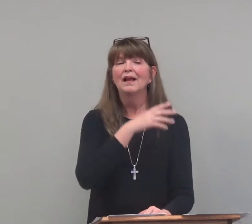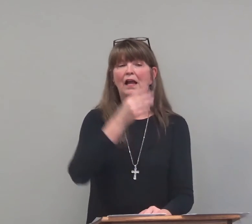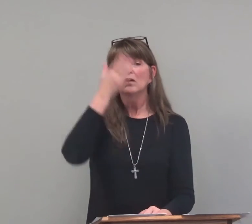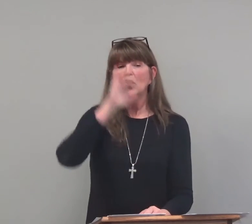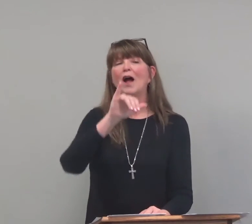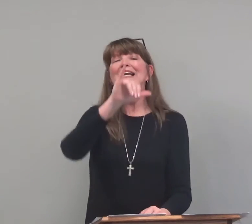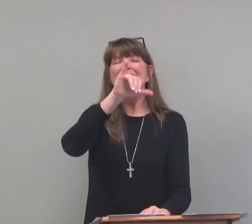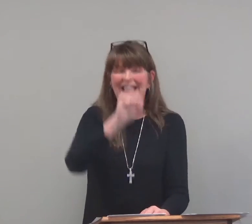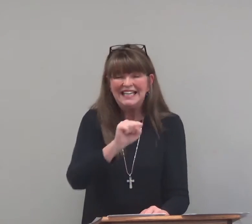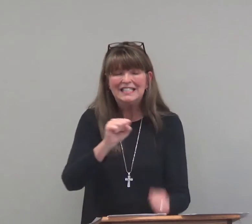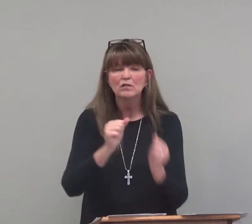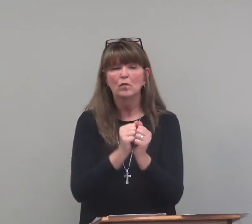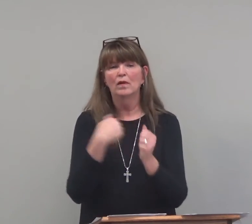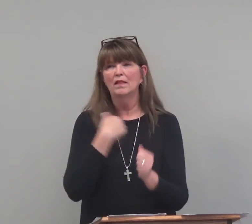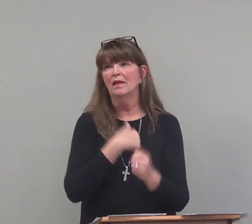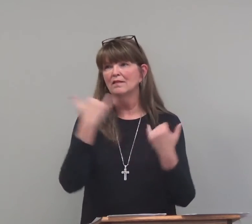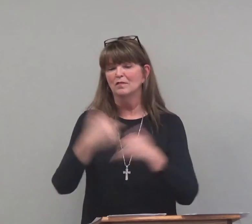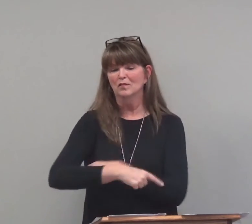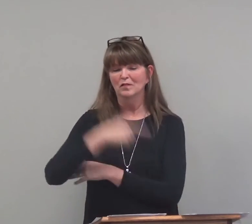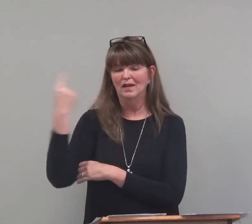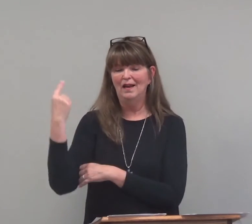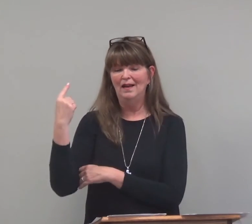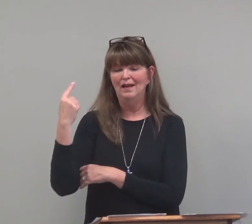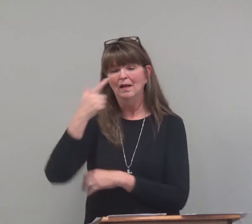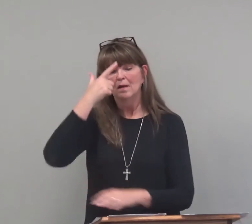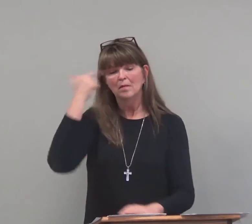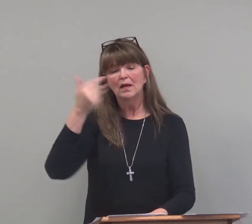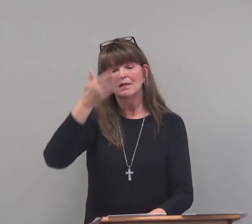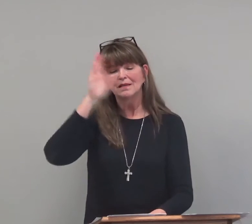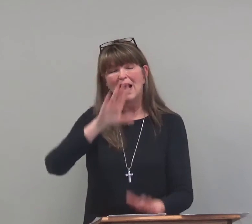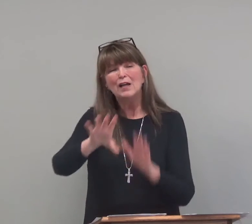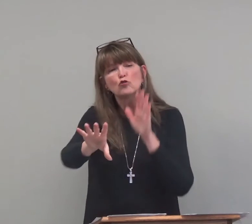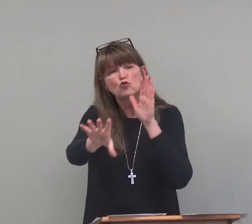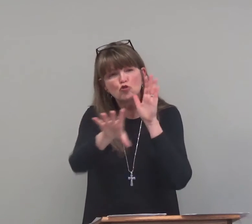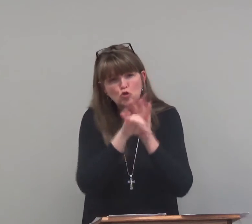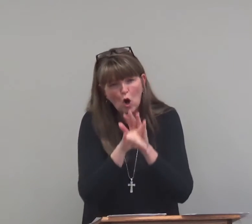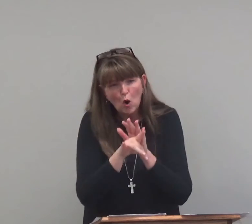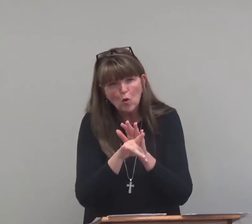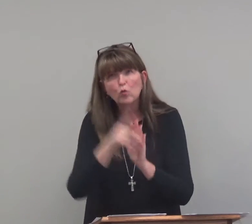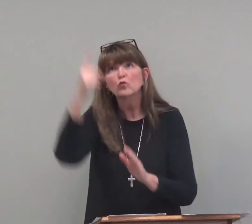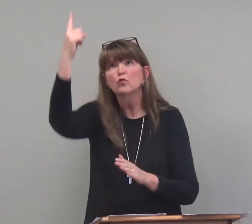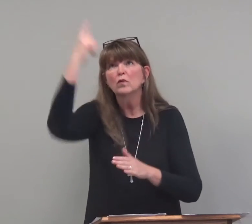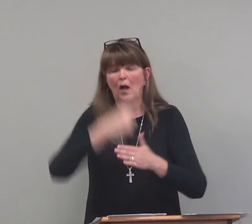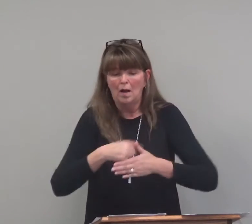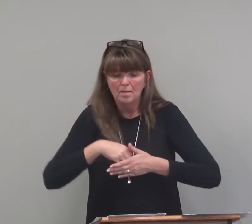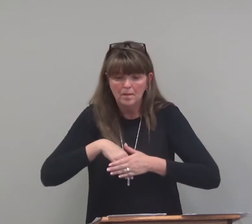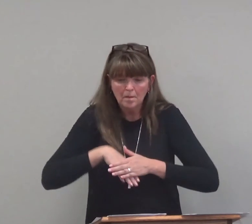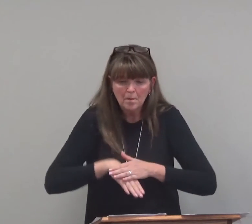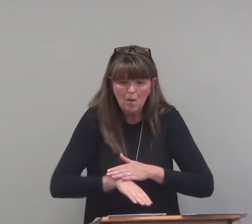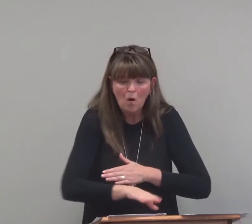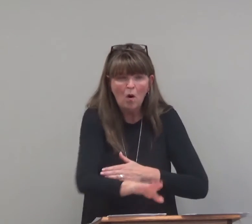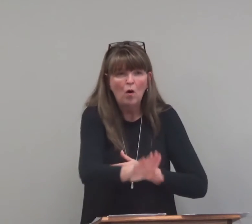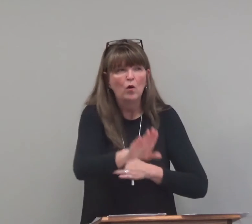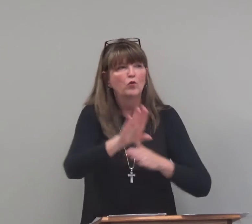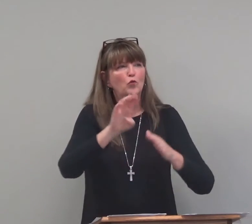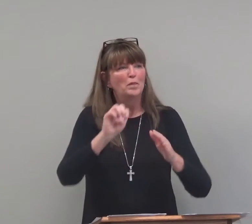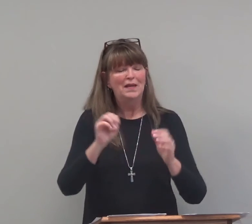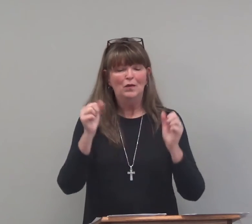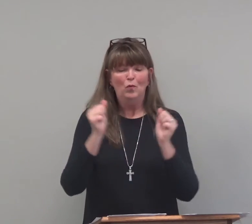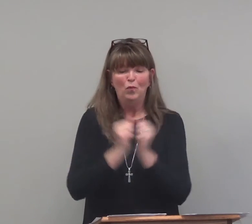God has always been with us, and God is with us today because God chose to come and